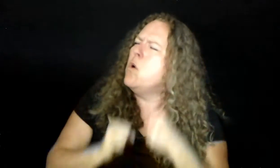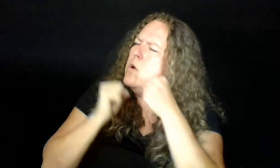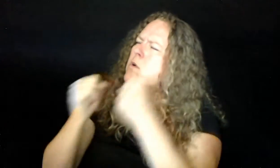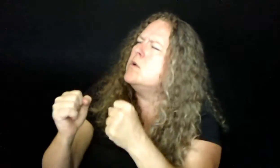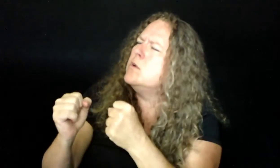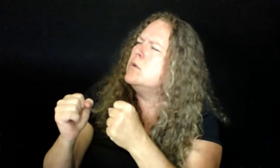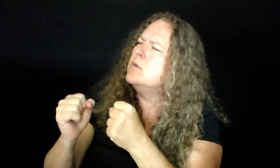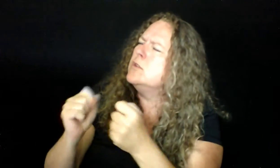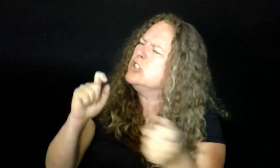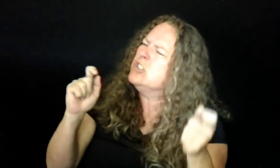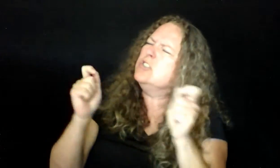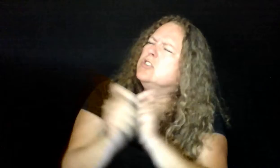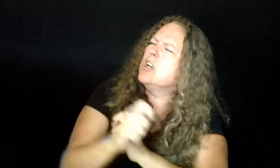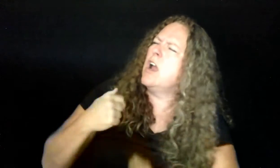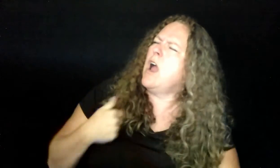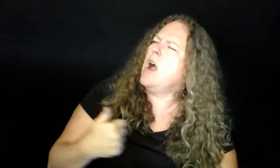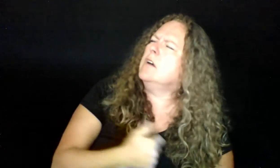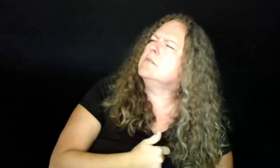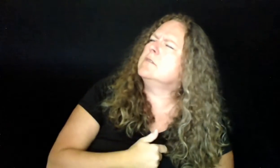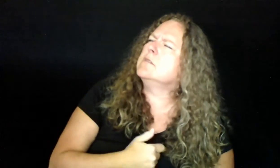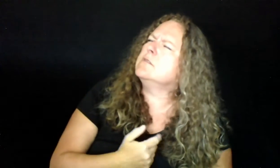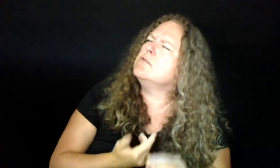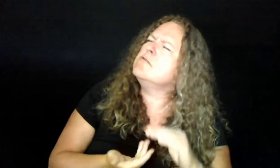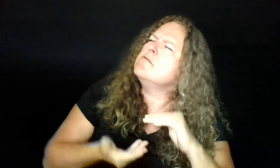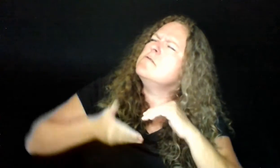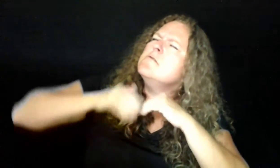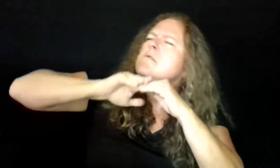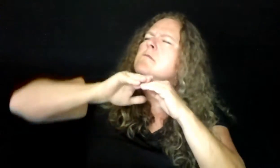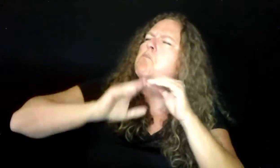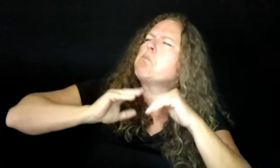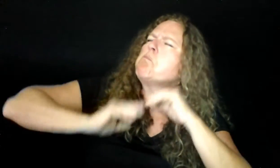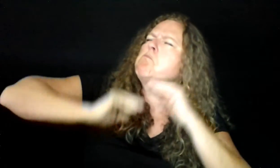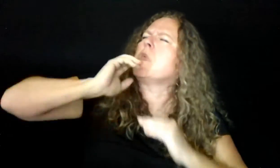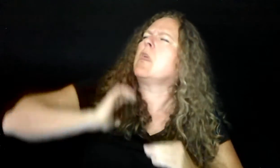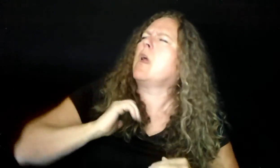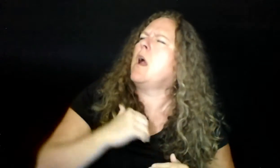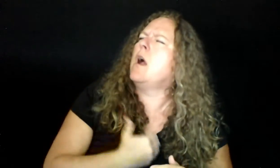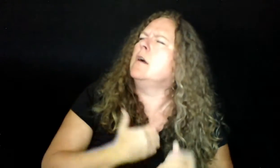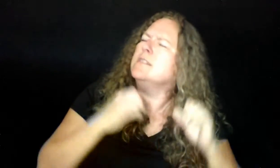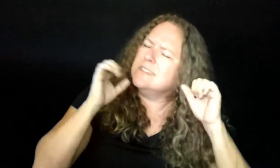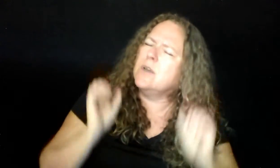Transform us, change us, build us, so that we might be everything you called us to be.